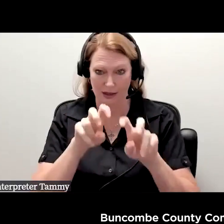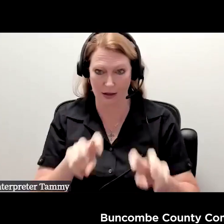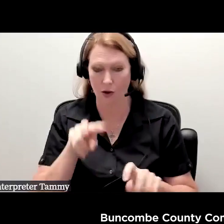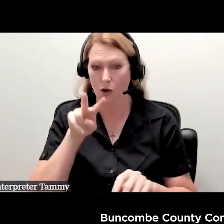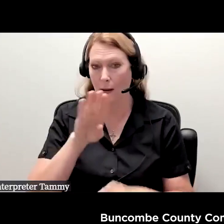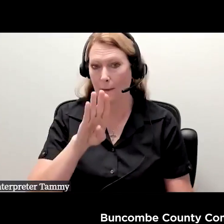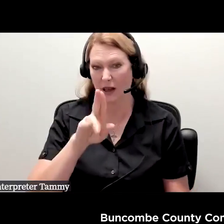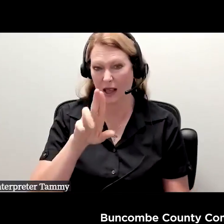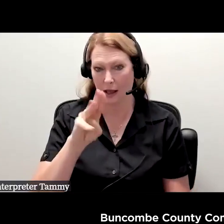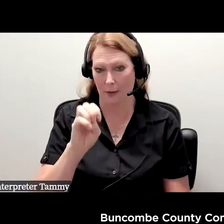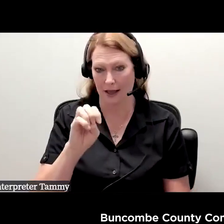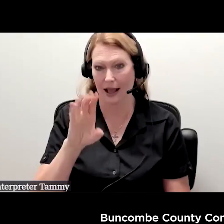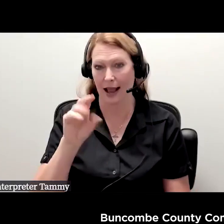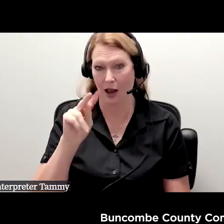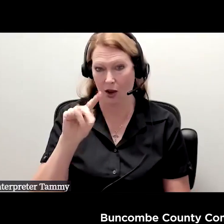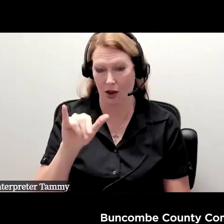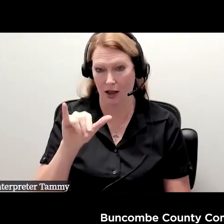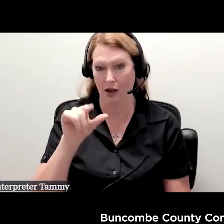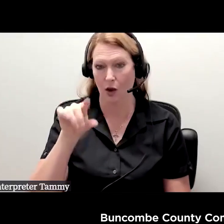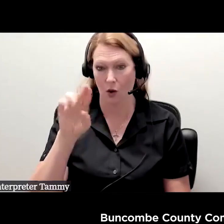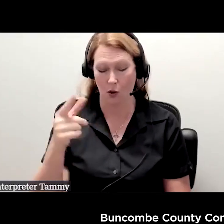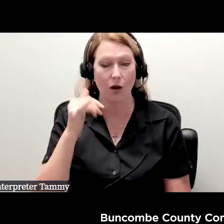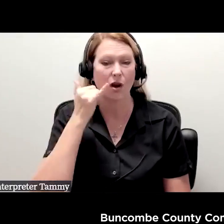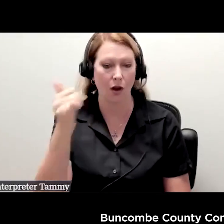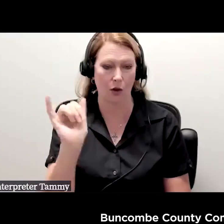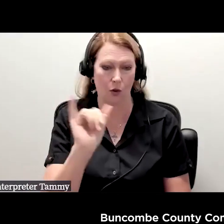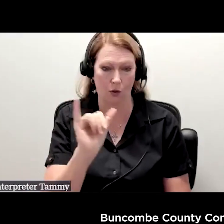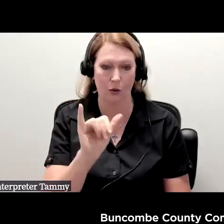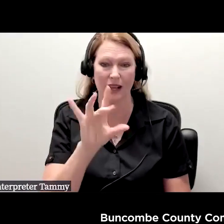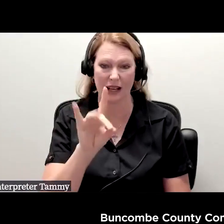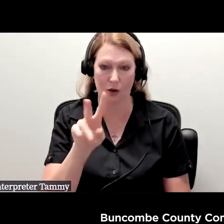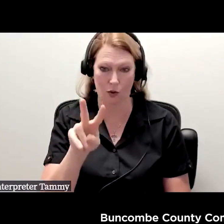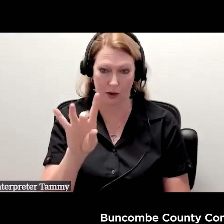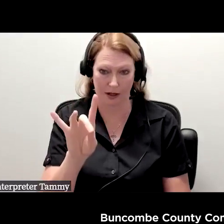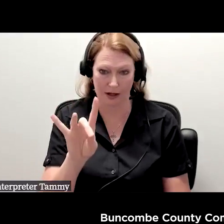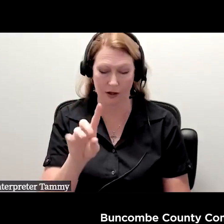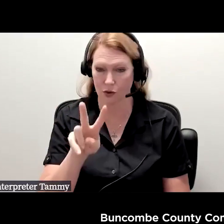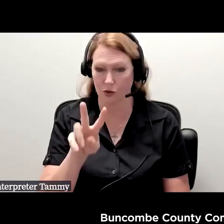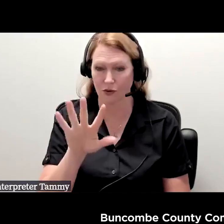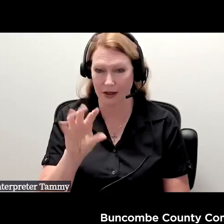buncombecounty.org, or you can call the One Buncombe Call Center at